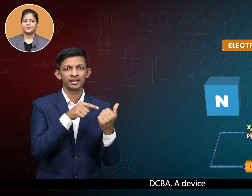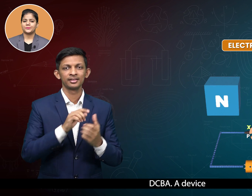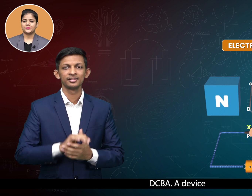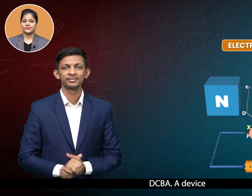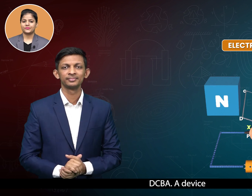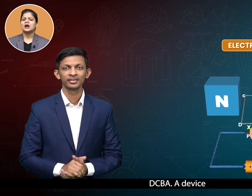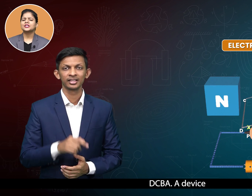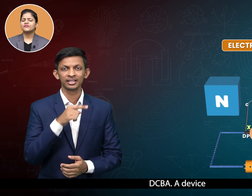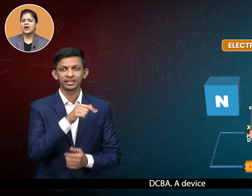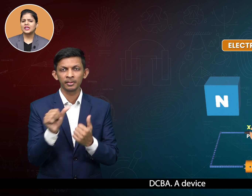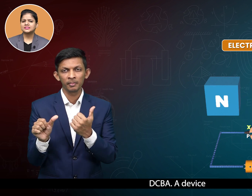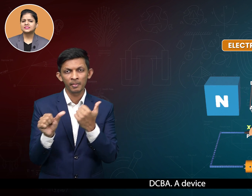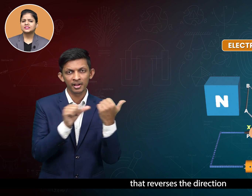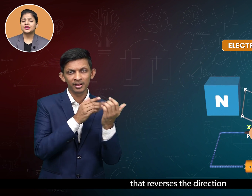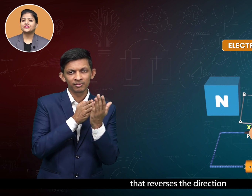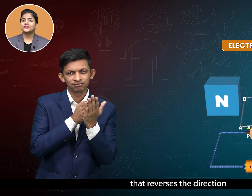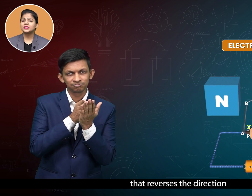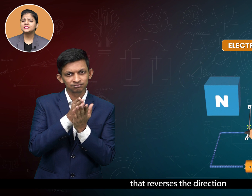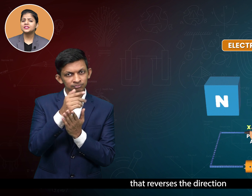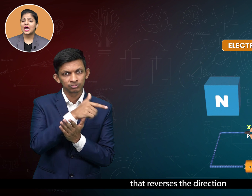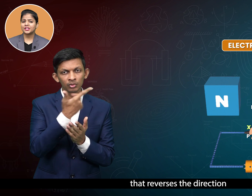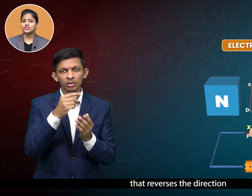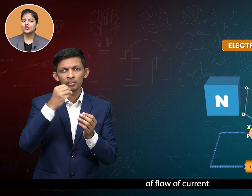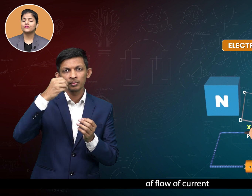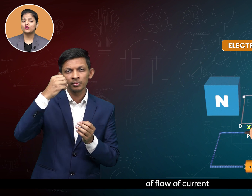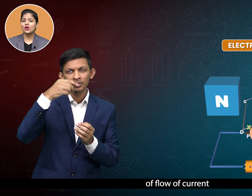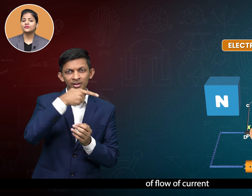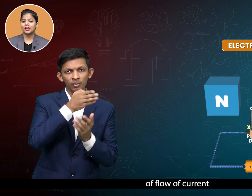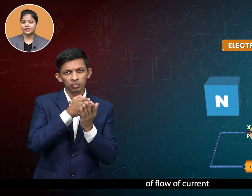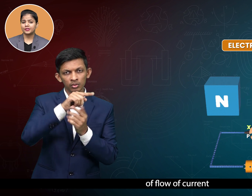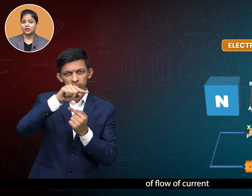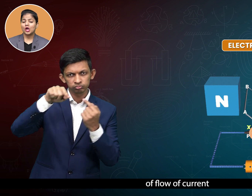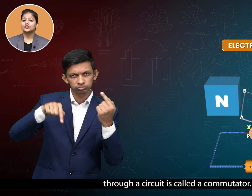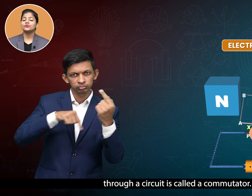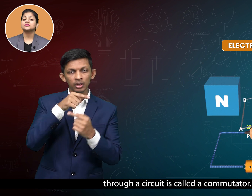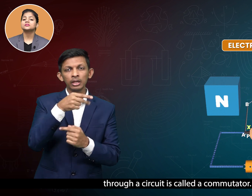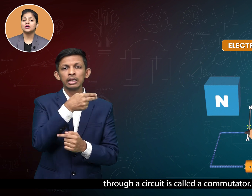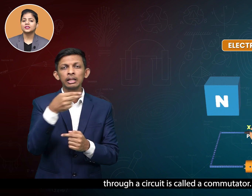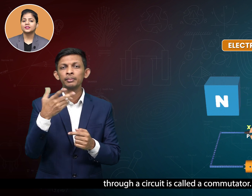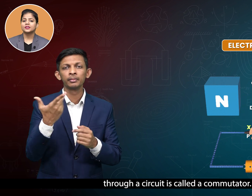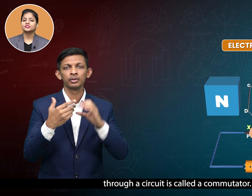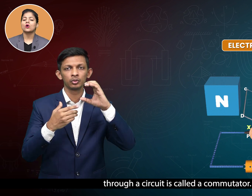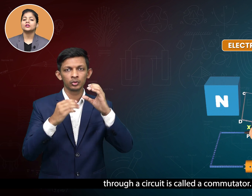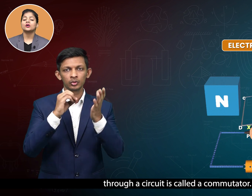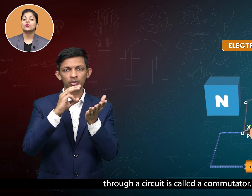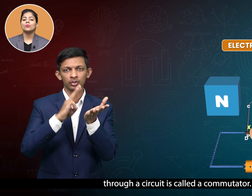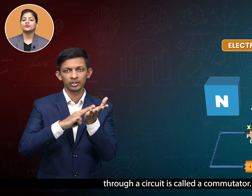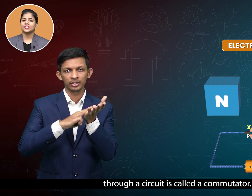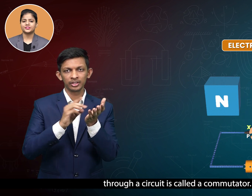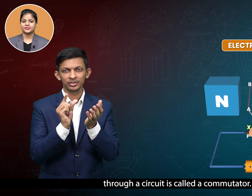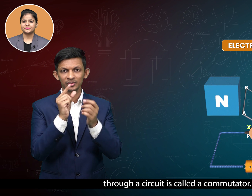DCBA. A device that reverses the direction of flow of current through a circuit is called